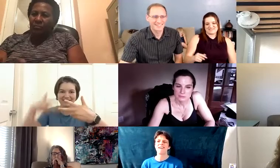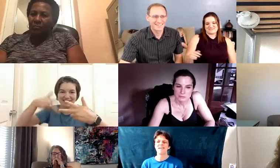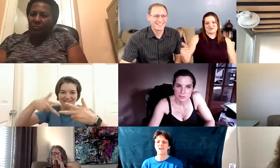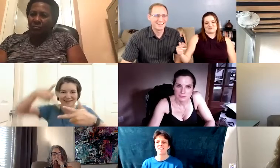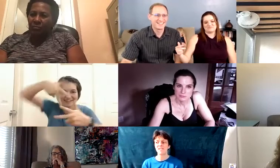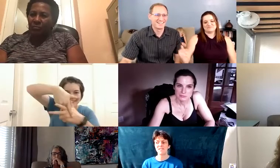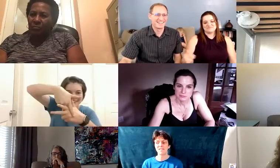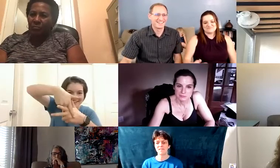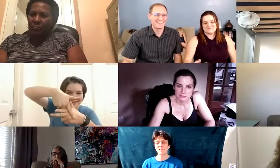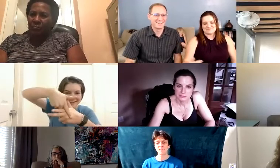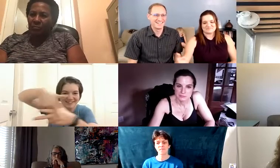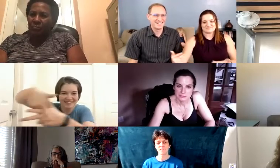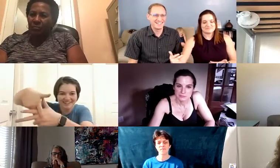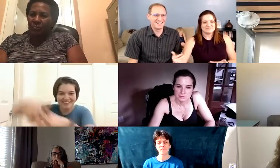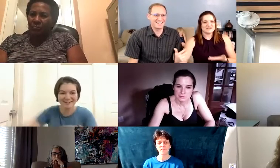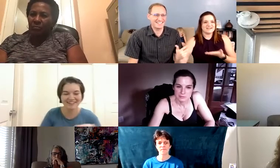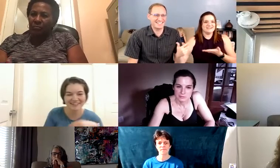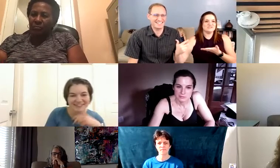I've seen a fun one.